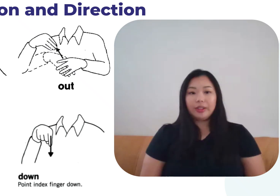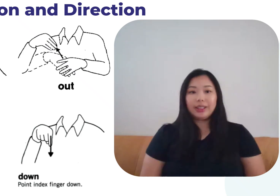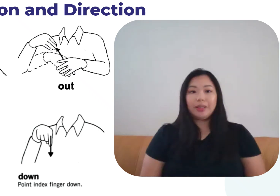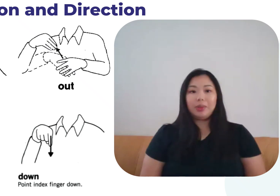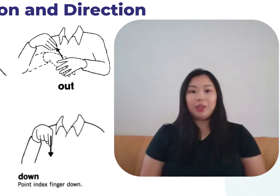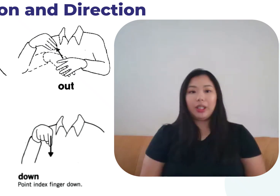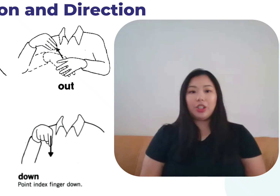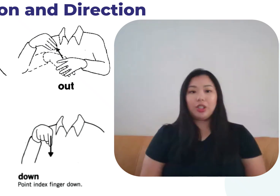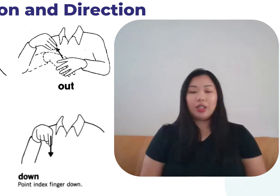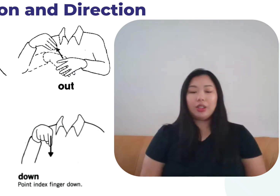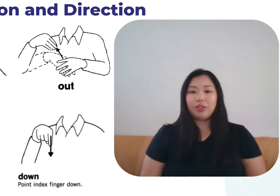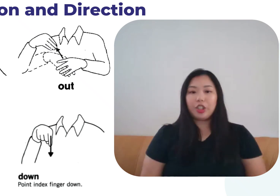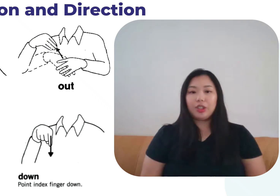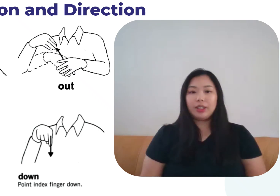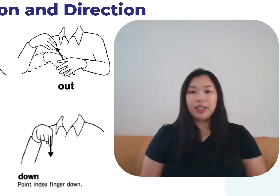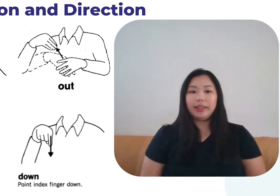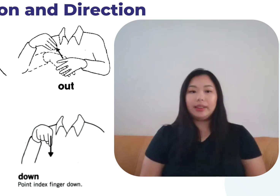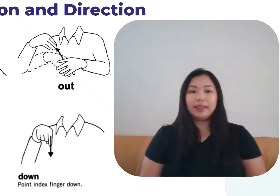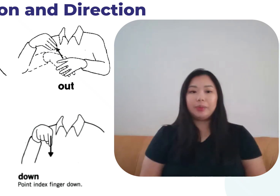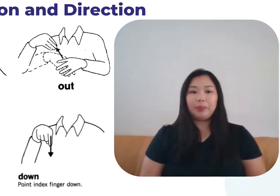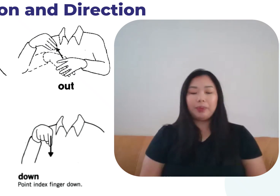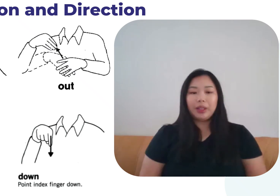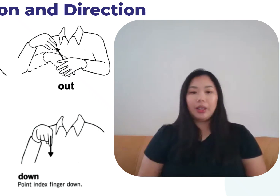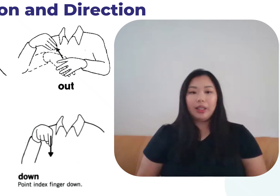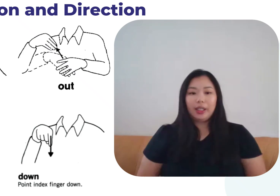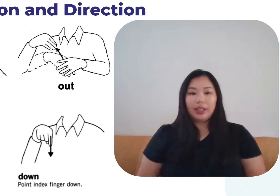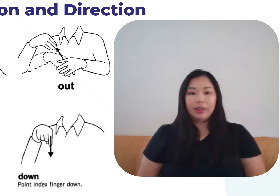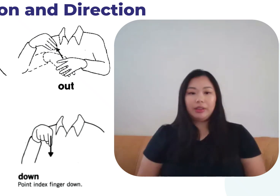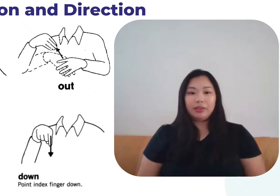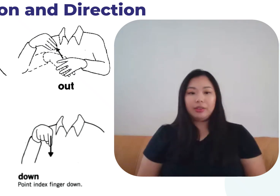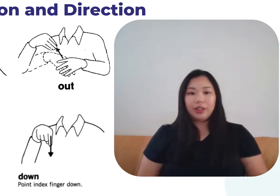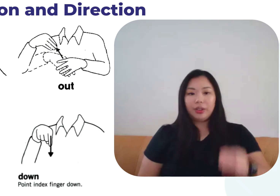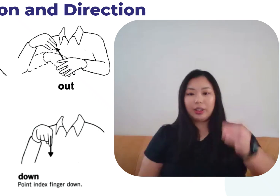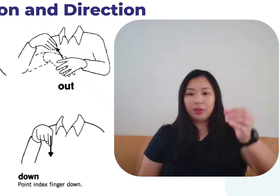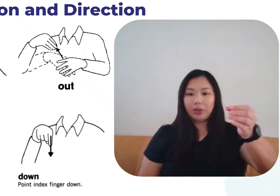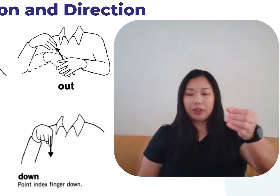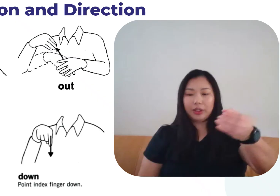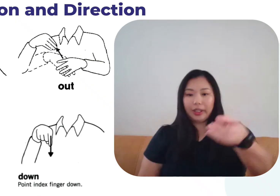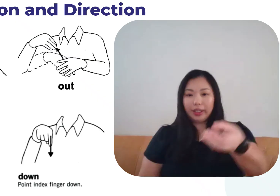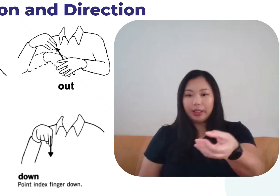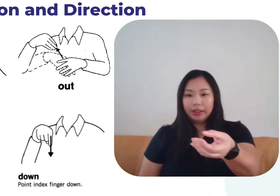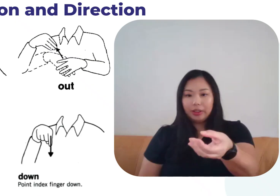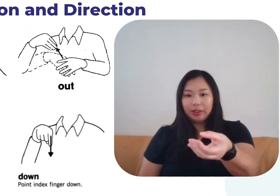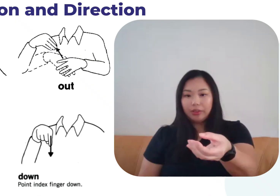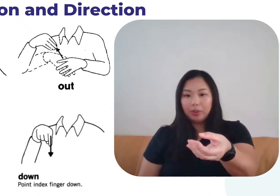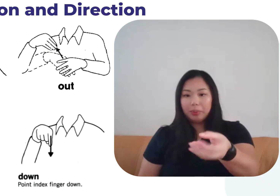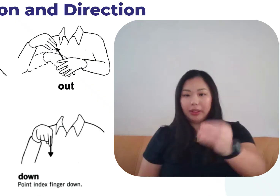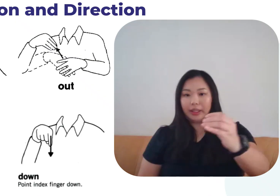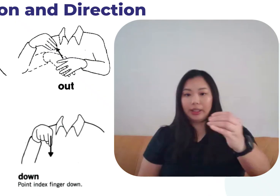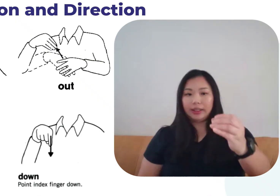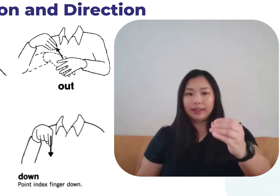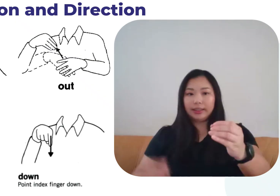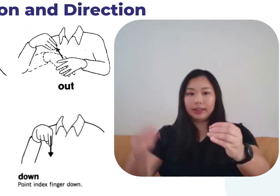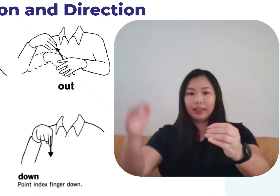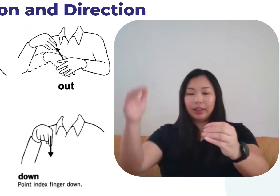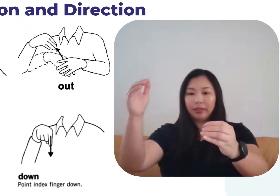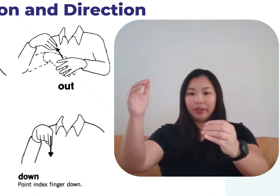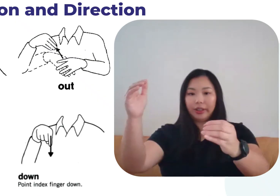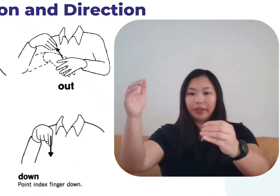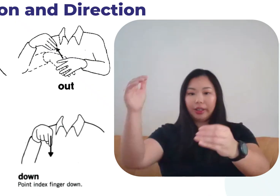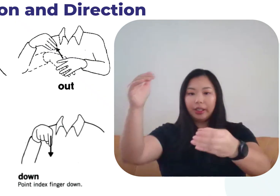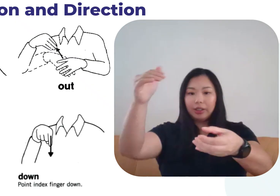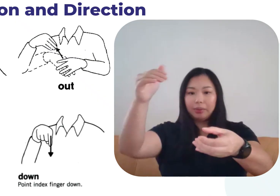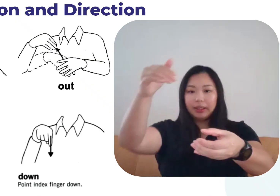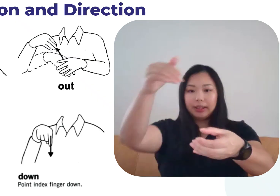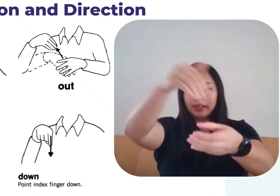Let's learn some location and direction signs. In, you're going to hold your hand sort of open like this, and with